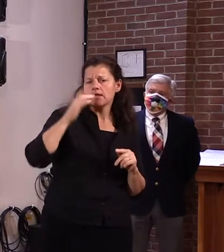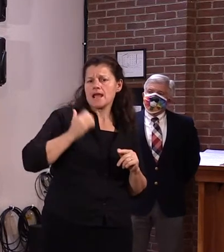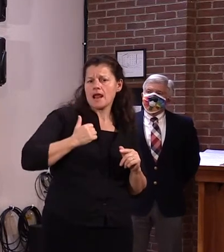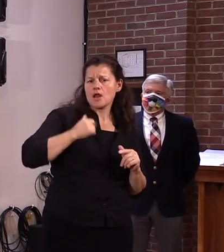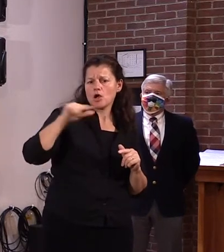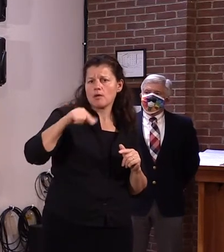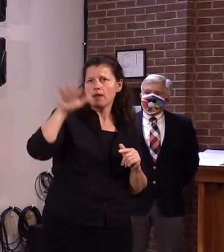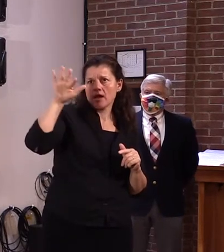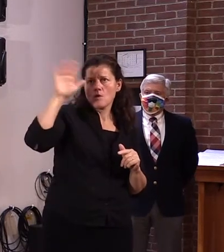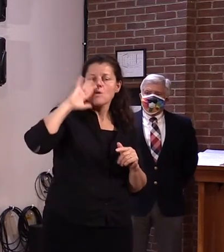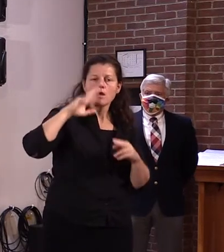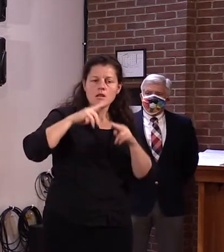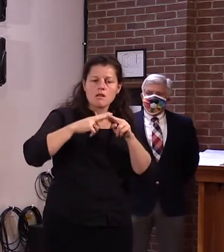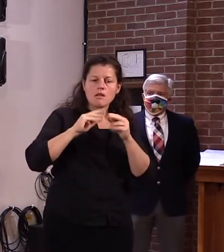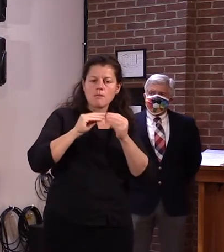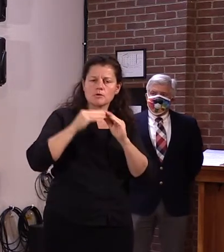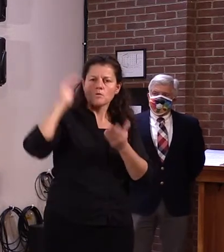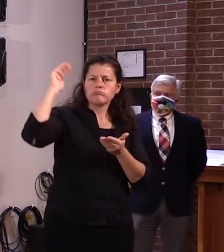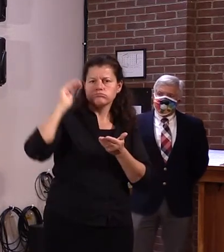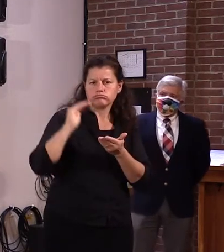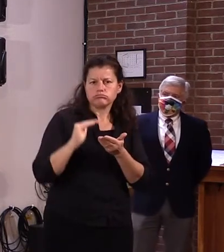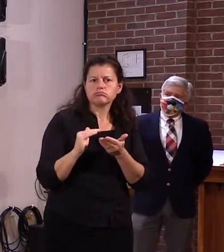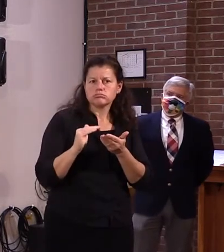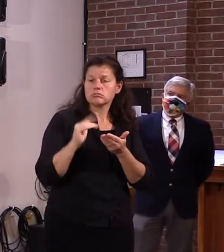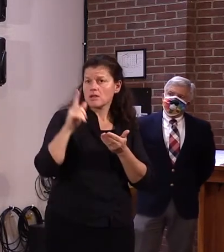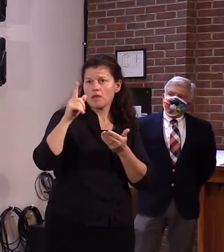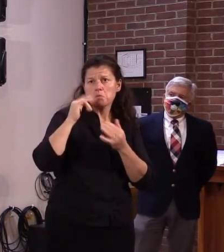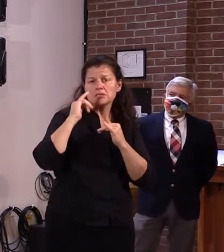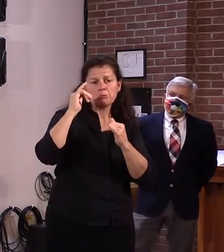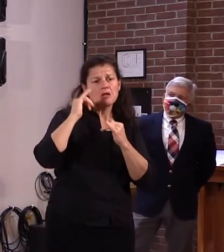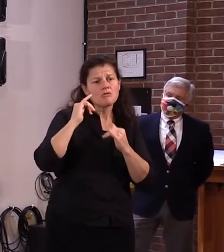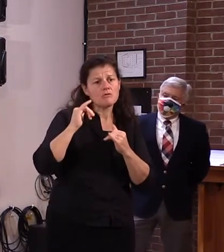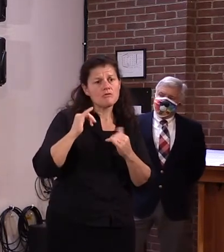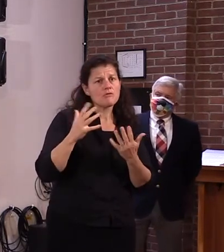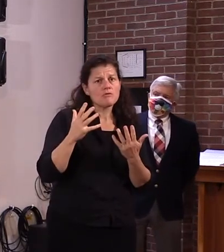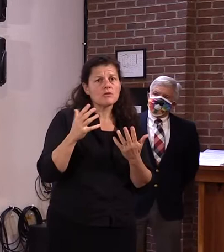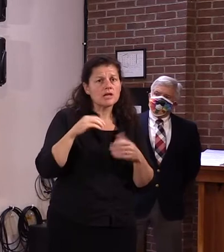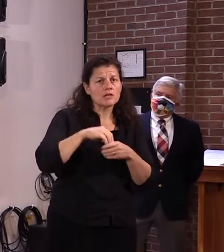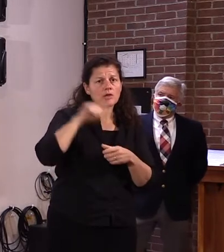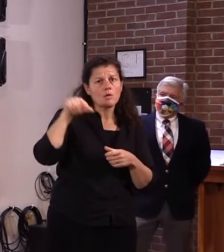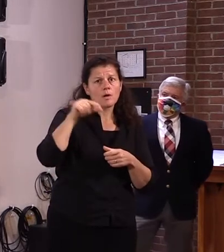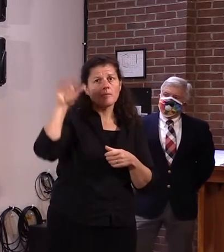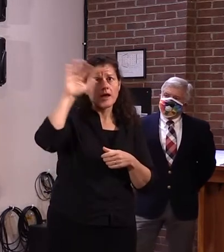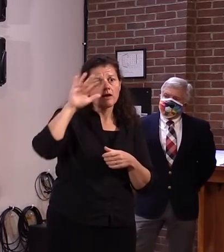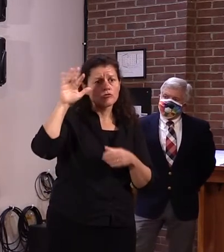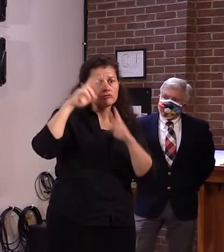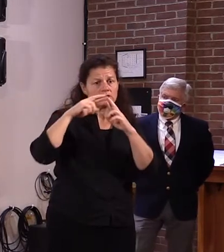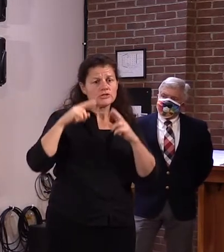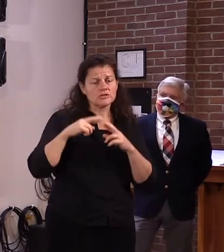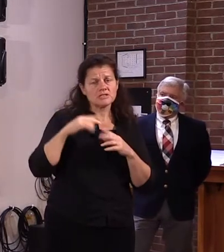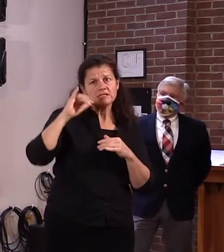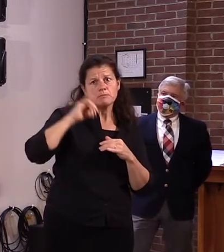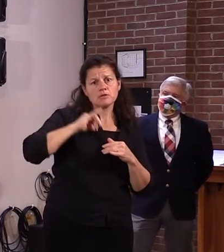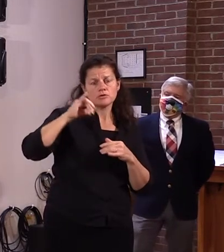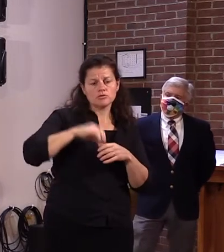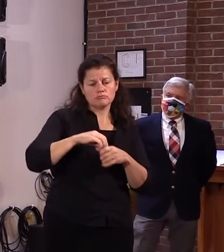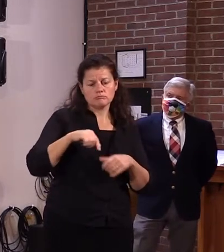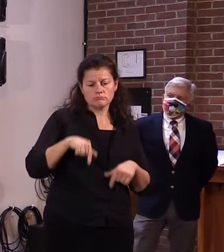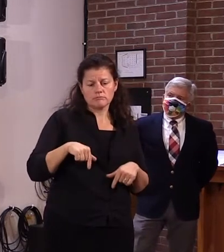they were before, because they were right in line in Quebec with what Vermont was